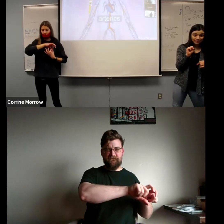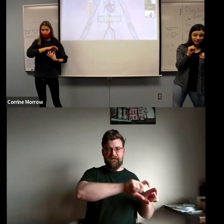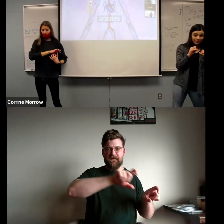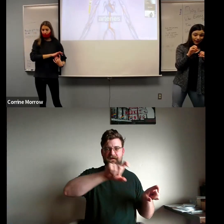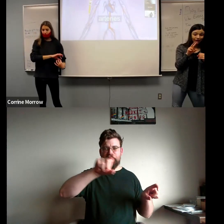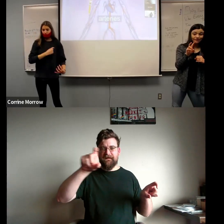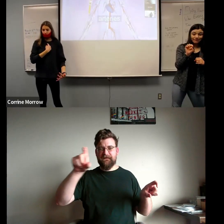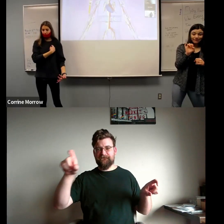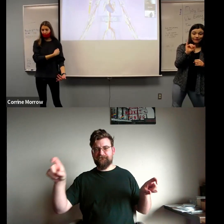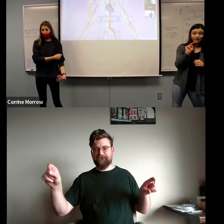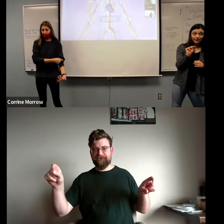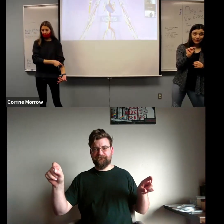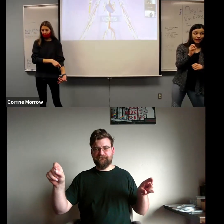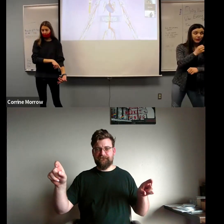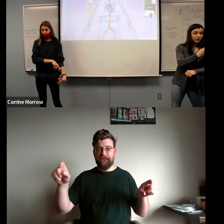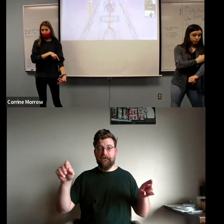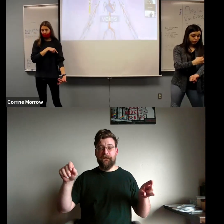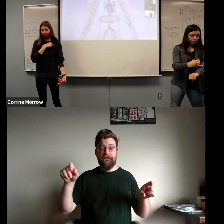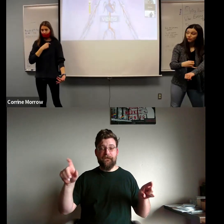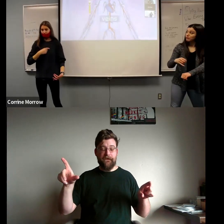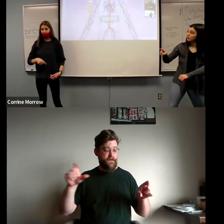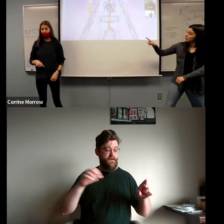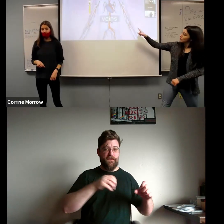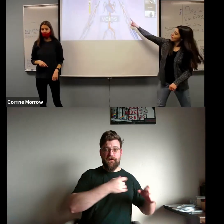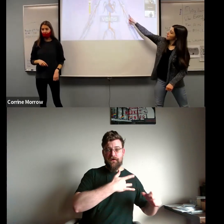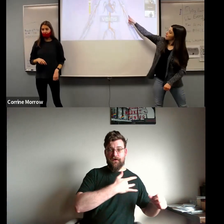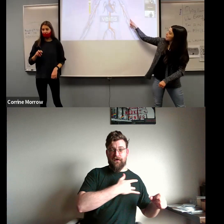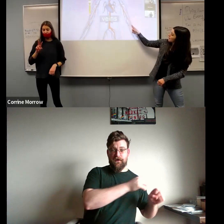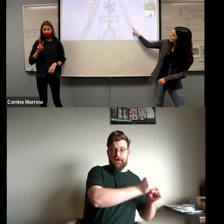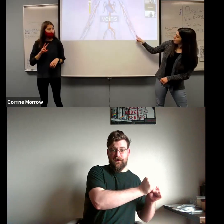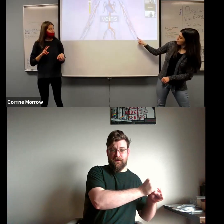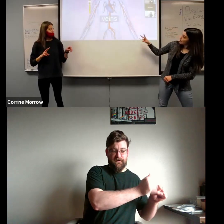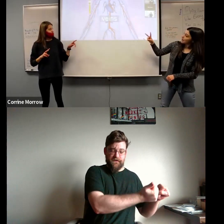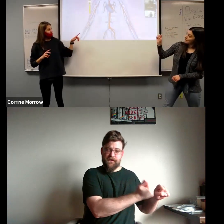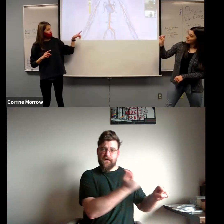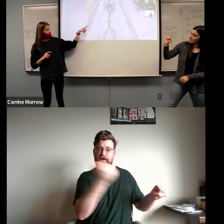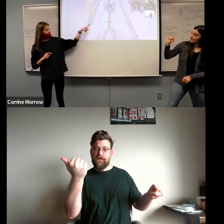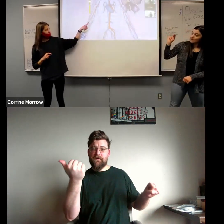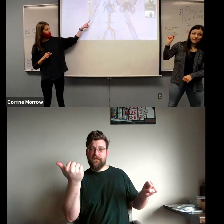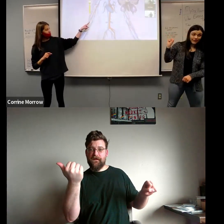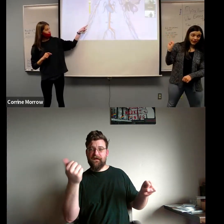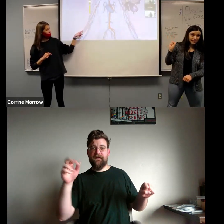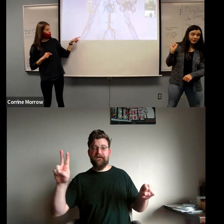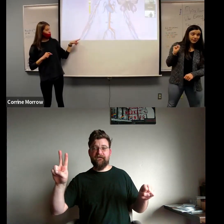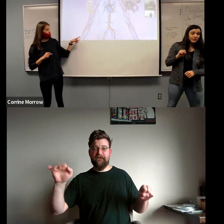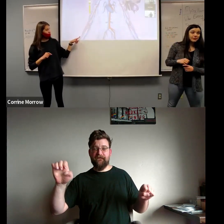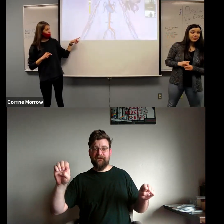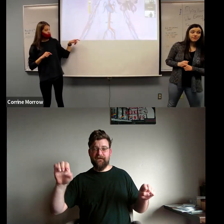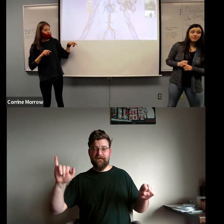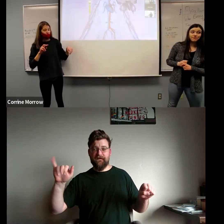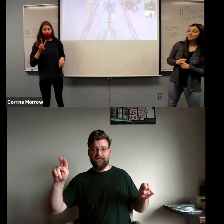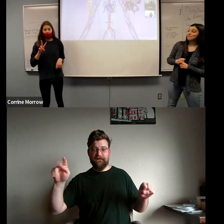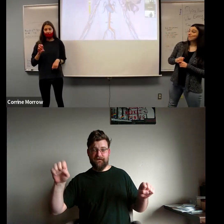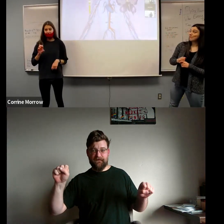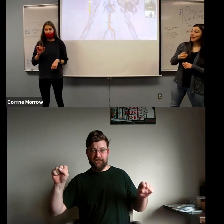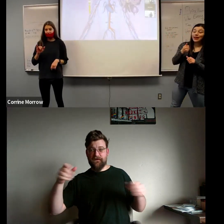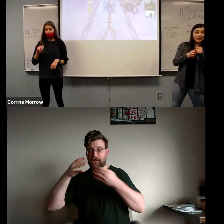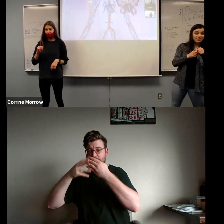take blood from the heart, and veins bring blood back to the heart. And each time the blood circulates from the heart out